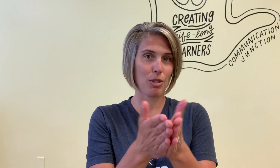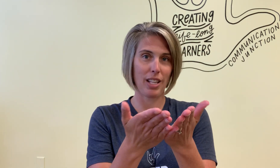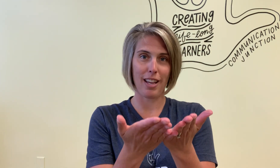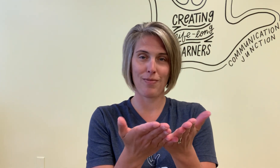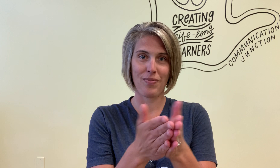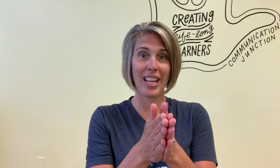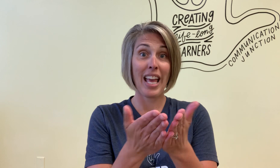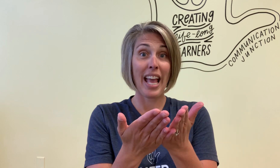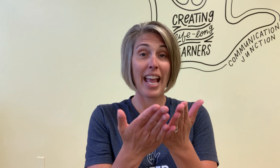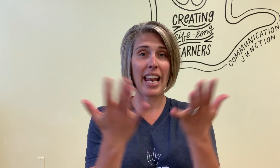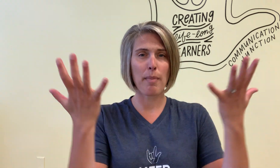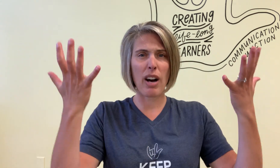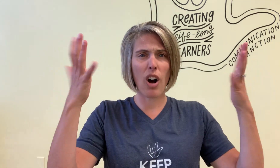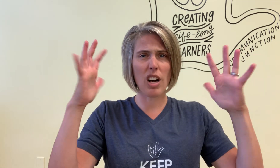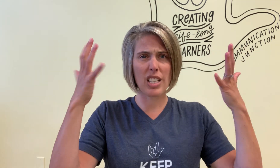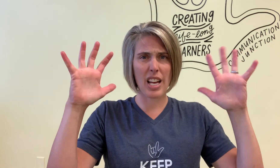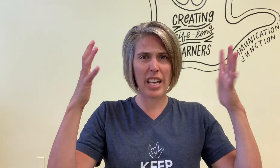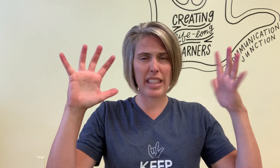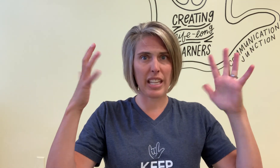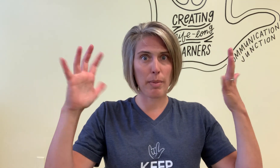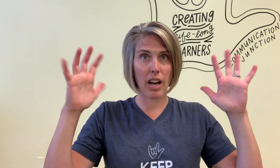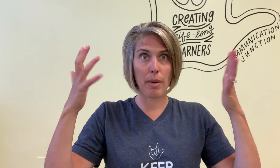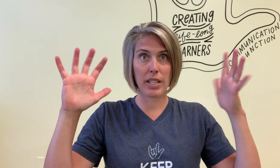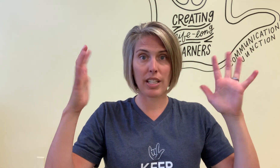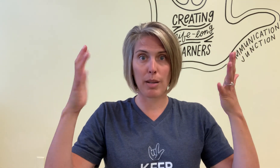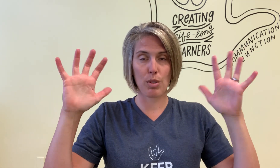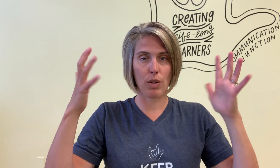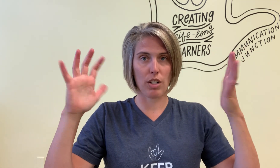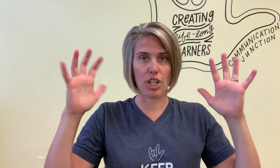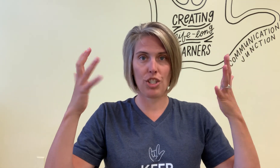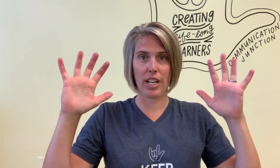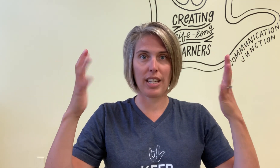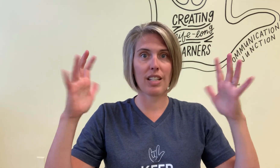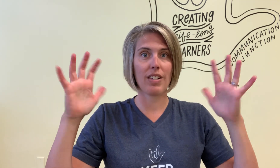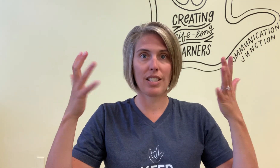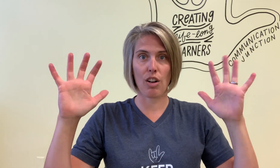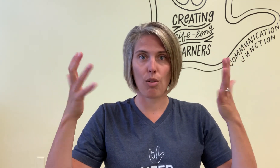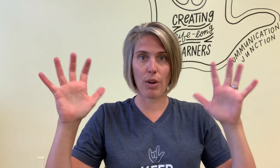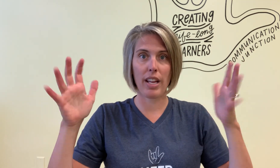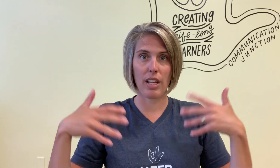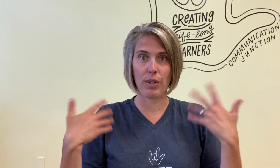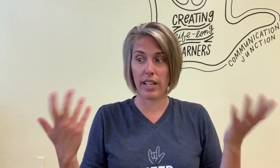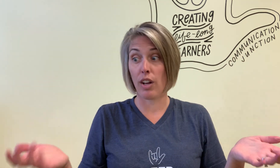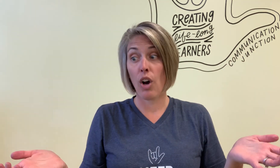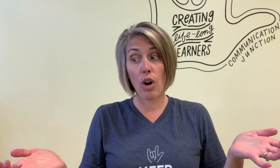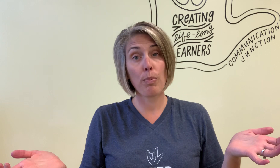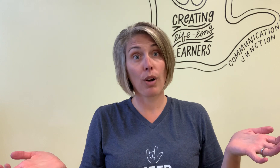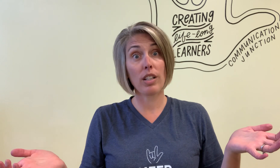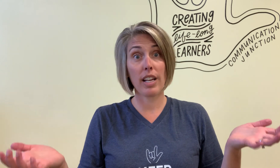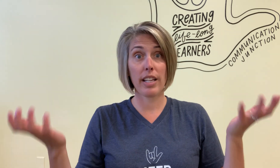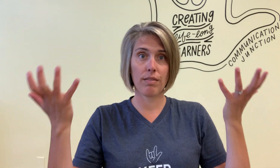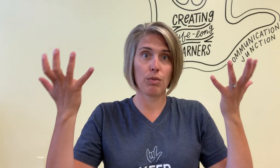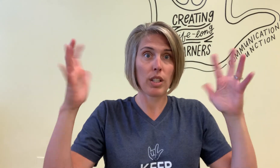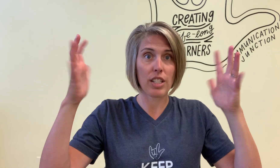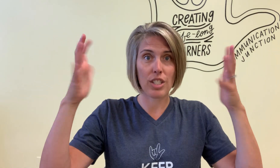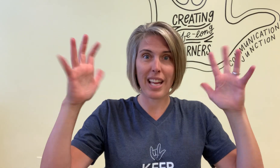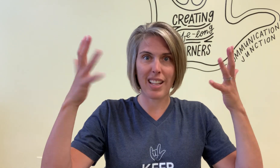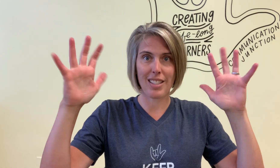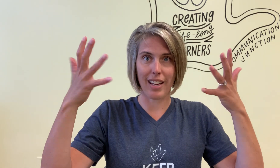say it. And how about all done? Think about how many times we are changing activities at home, right? And we say, oh, we're all done. Well, let's just add that sign,